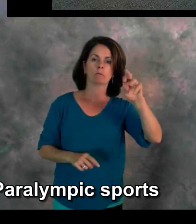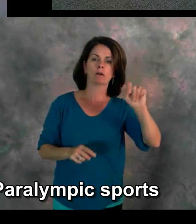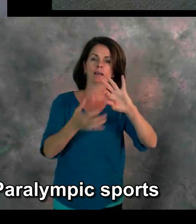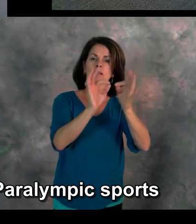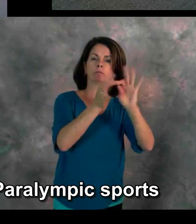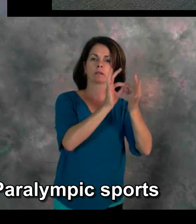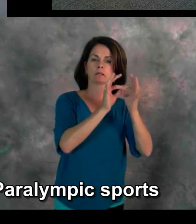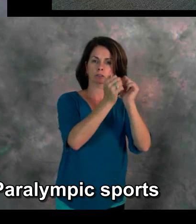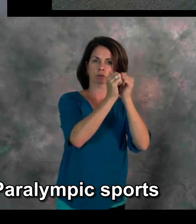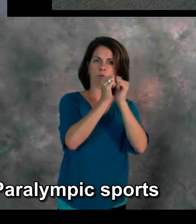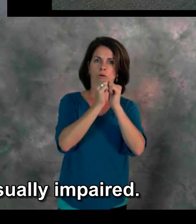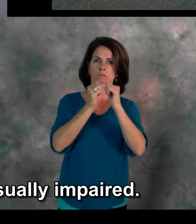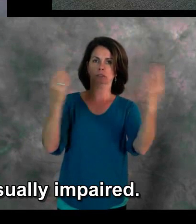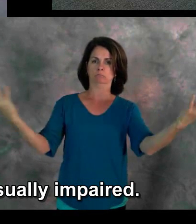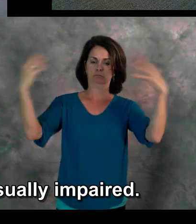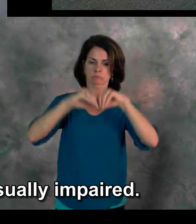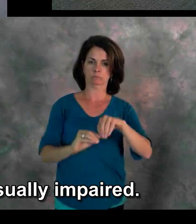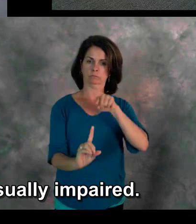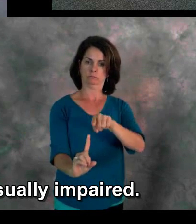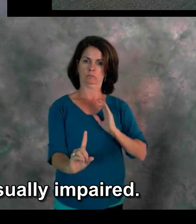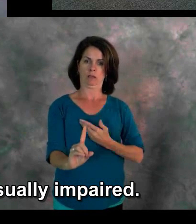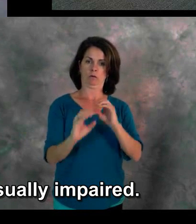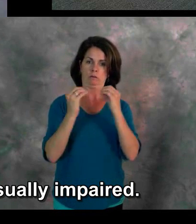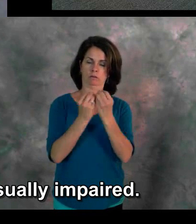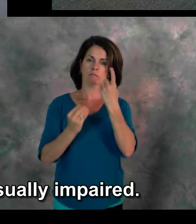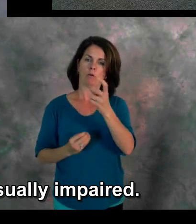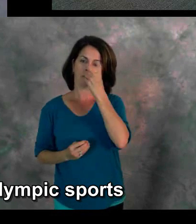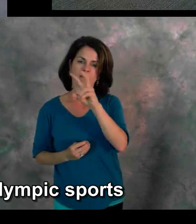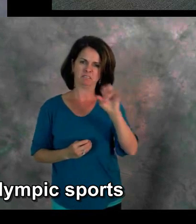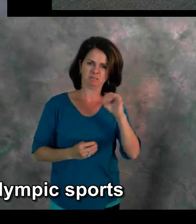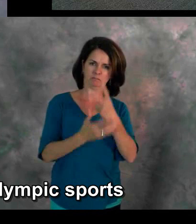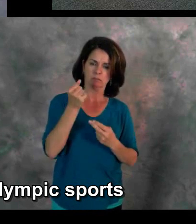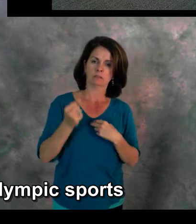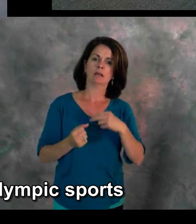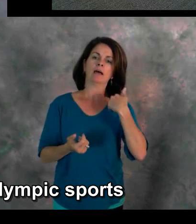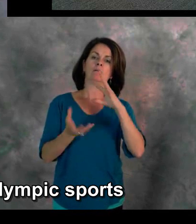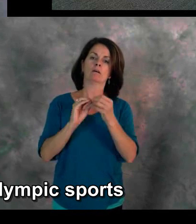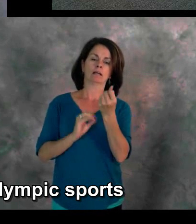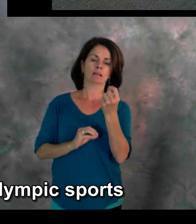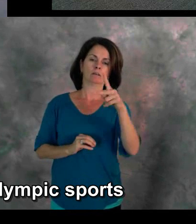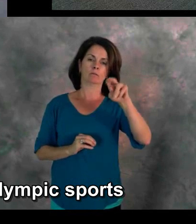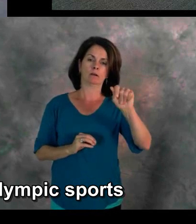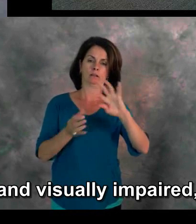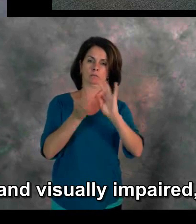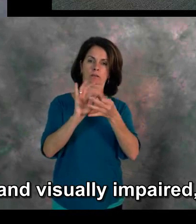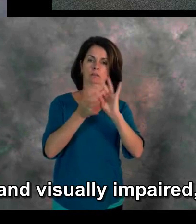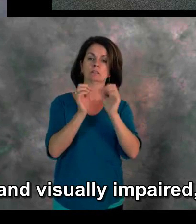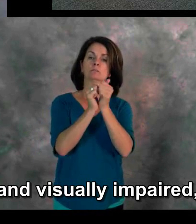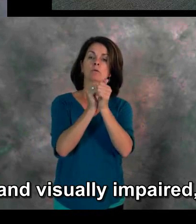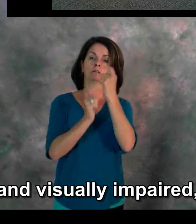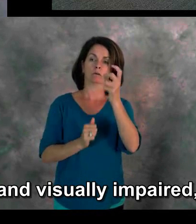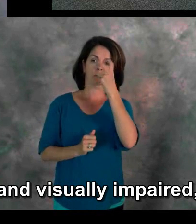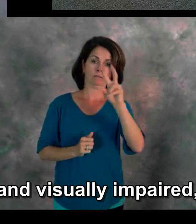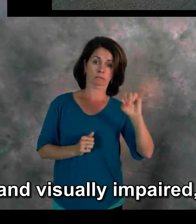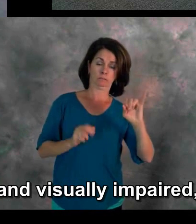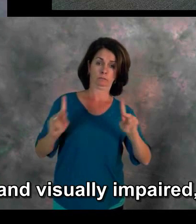of the various Paralympic sports for the blind and visually impaired. There are 11 Paralympic sports for people who are